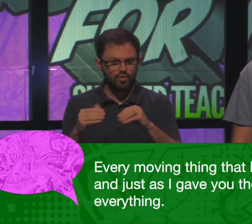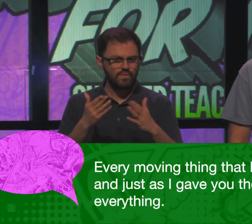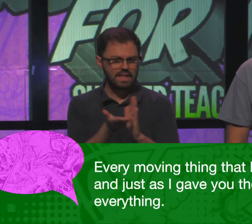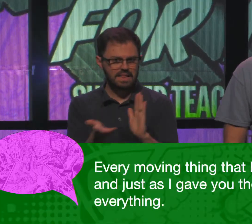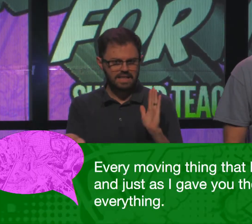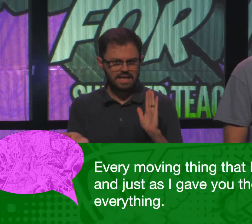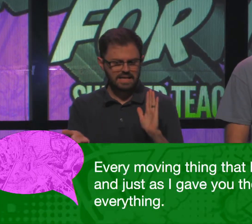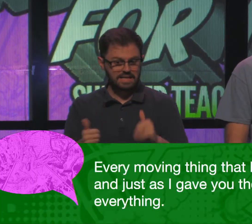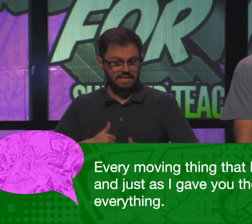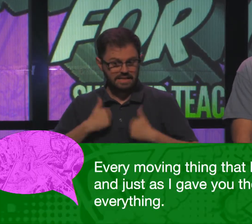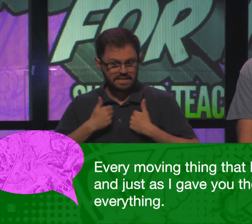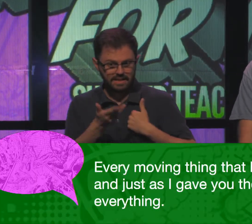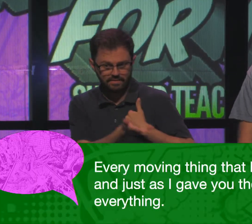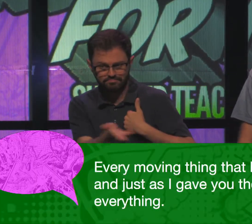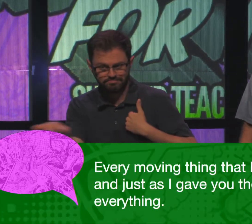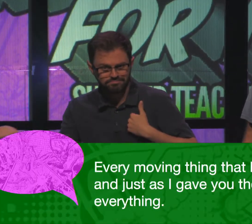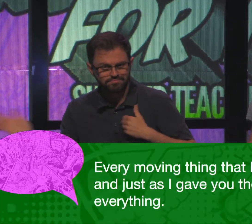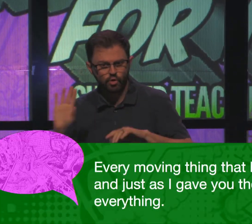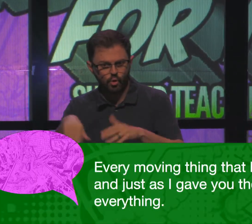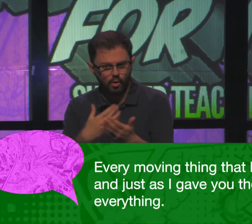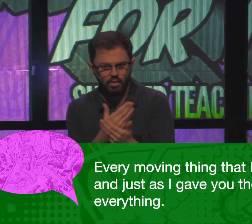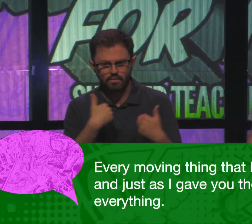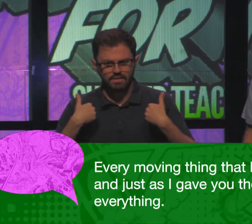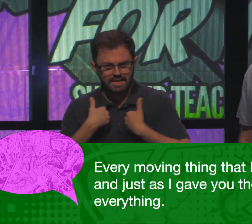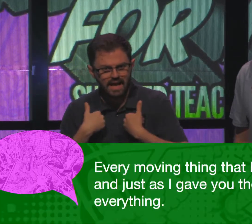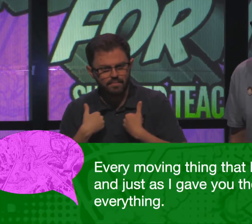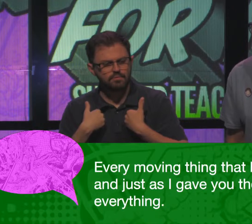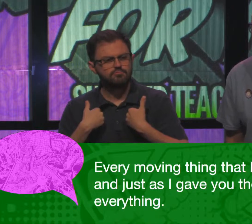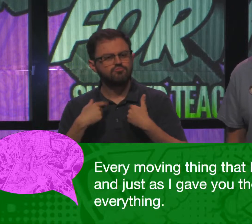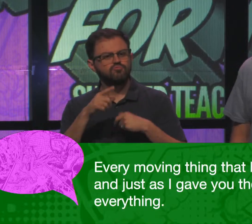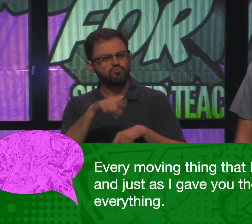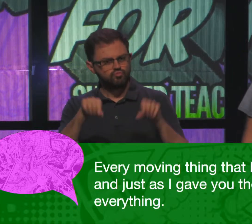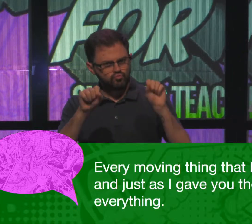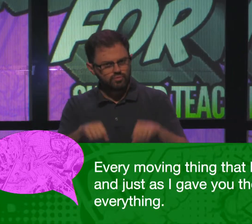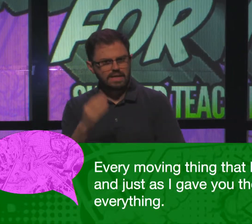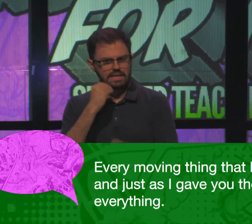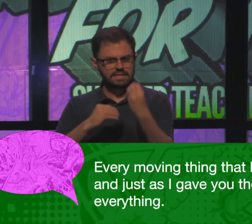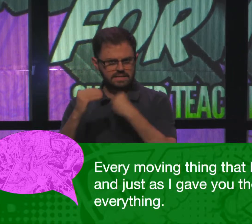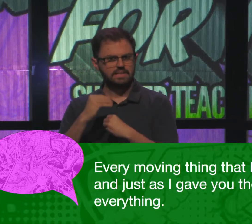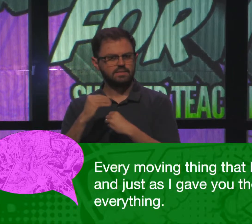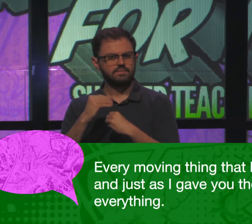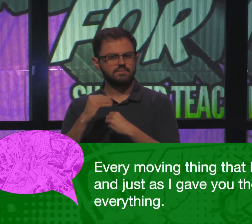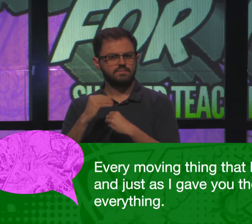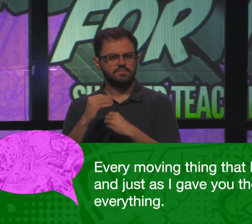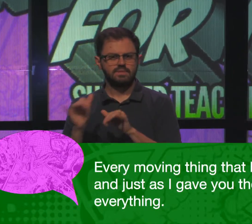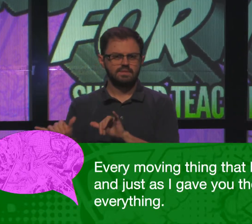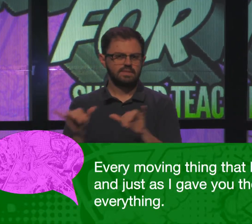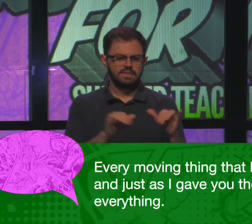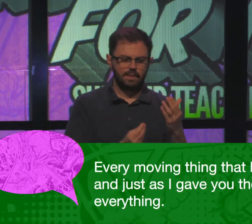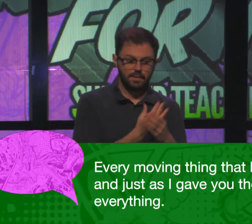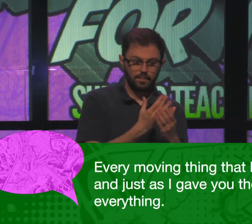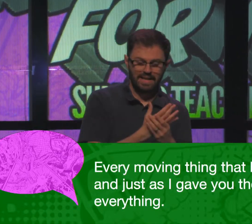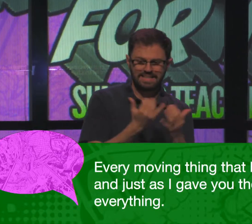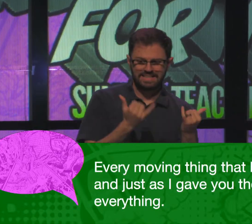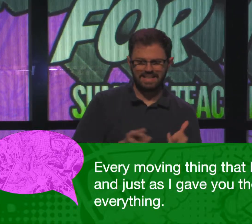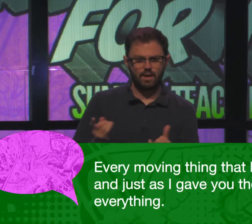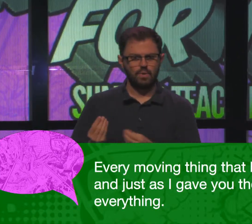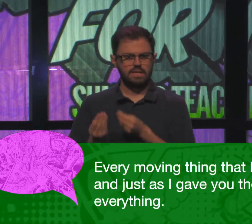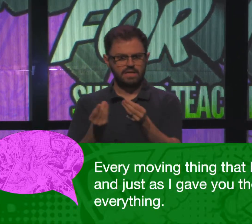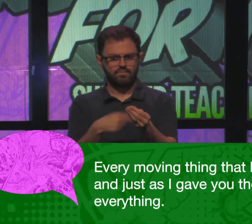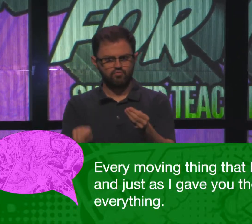be food for you. And just as I gave you the green plants, I give you everything. So now what